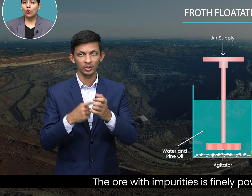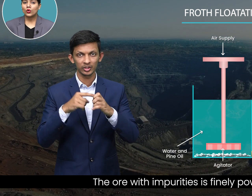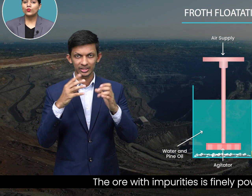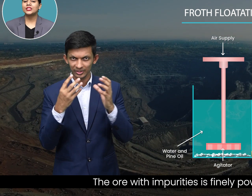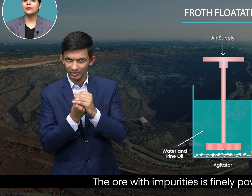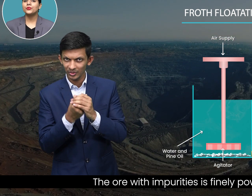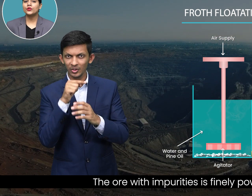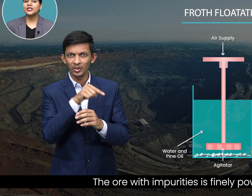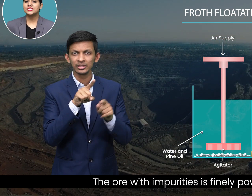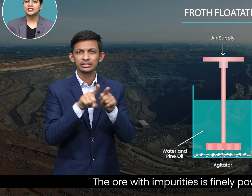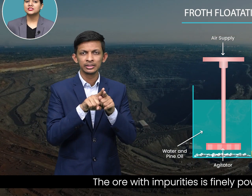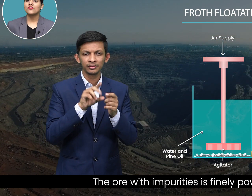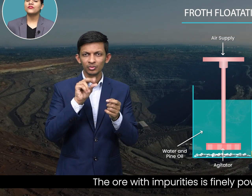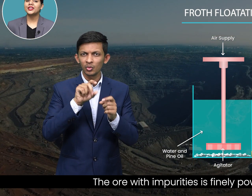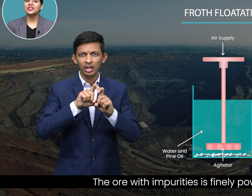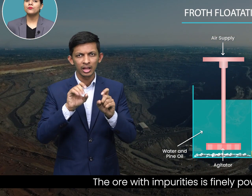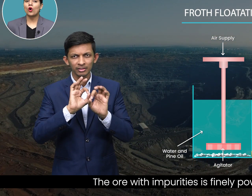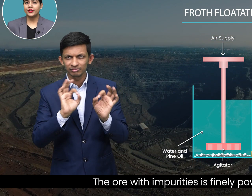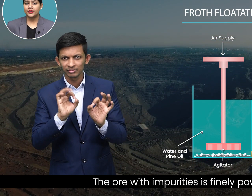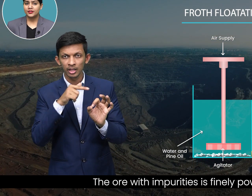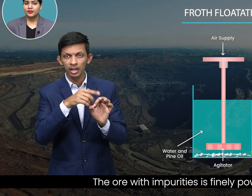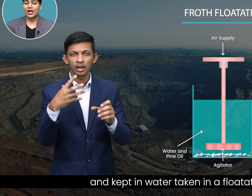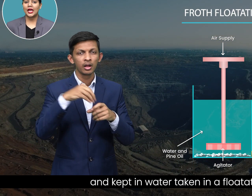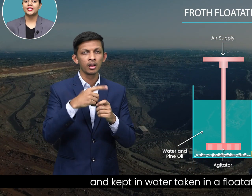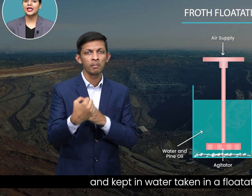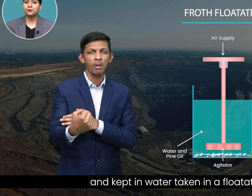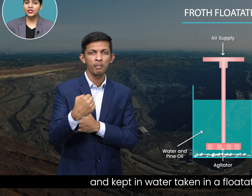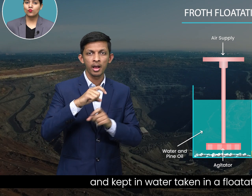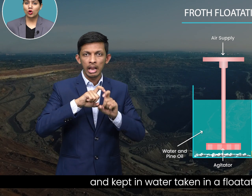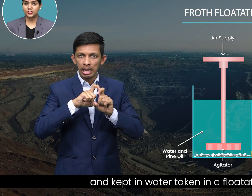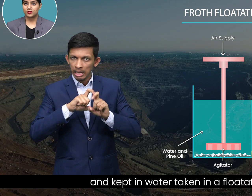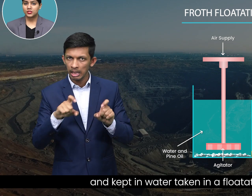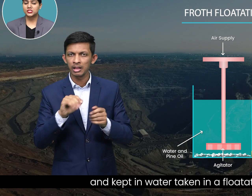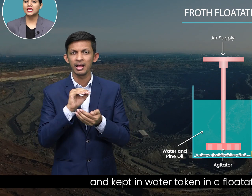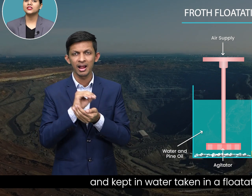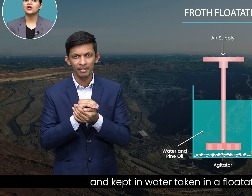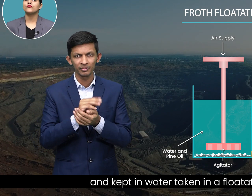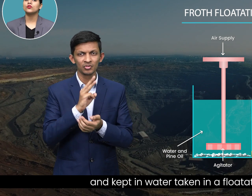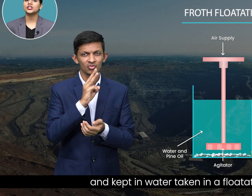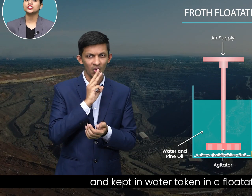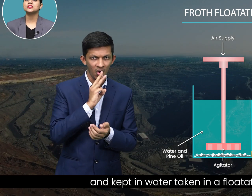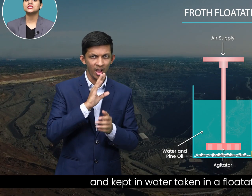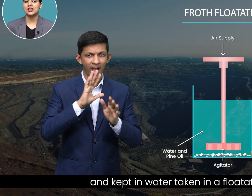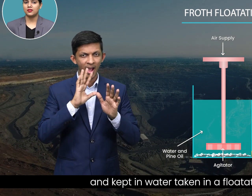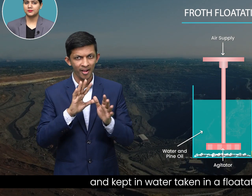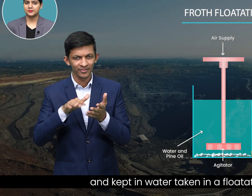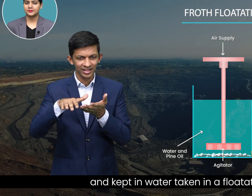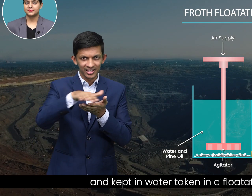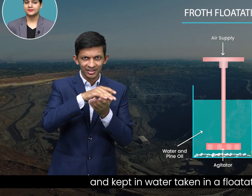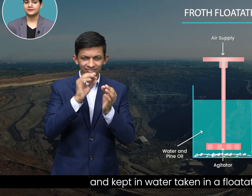The ore with impurities is finally powdered and kept in water taken in a flotation